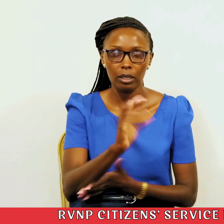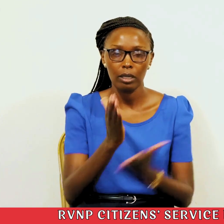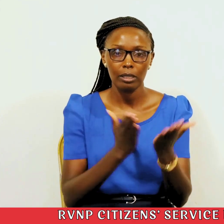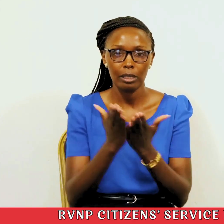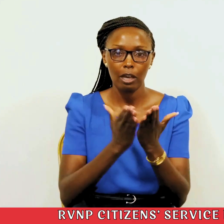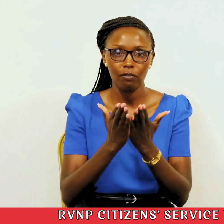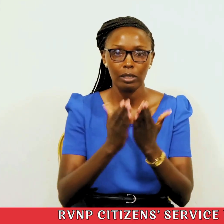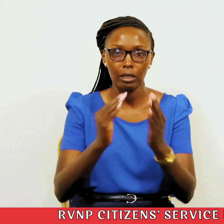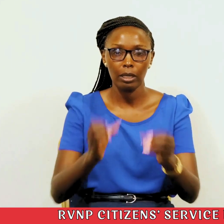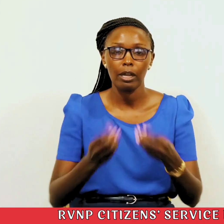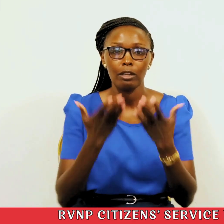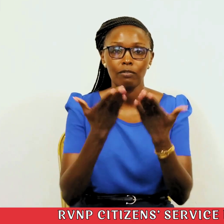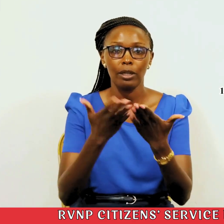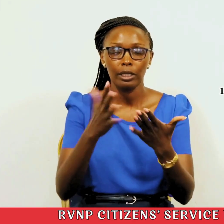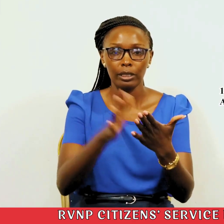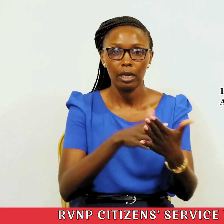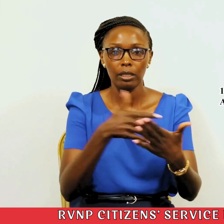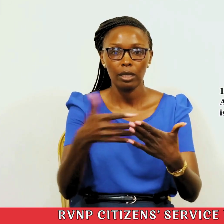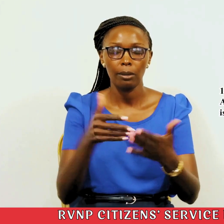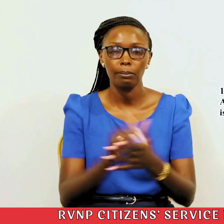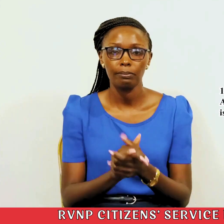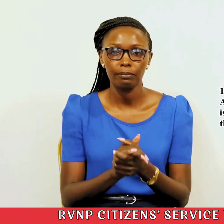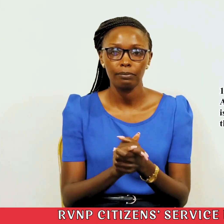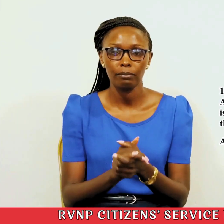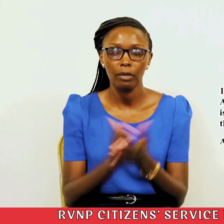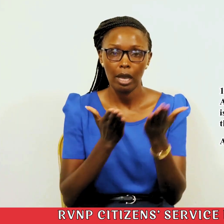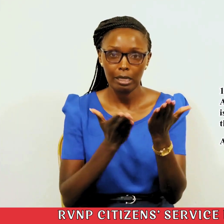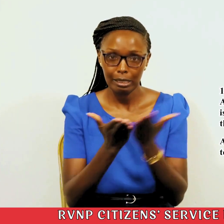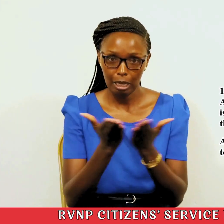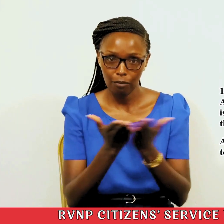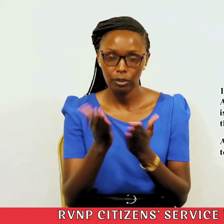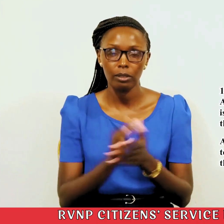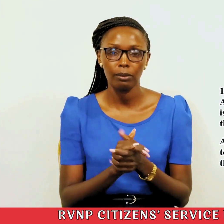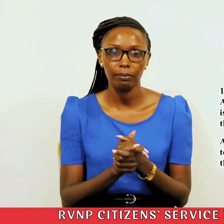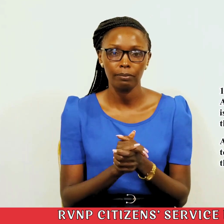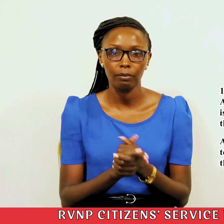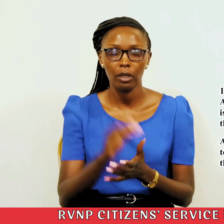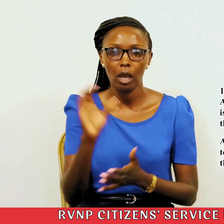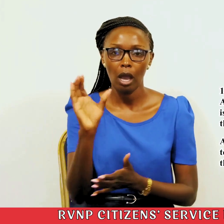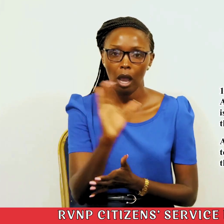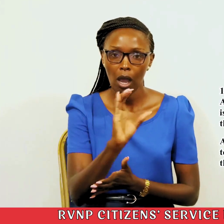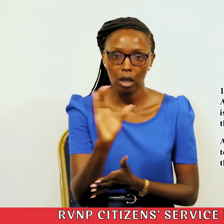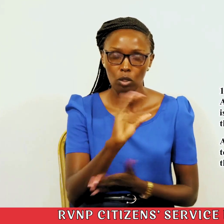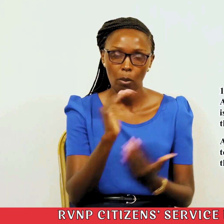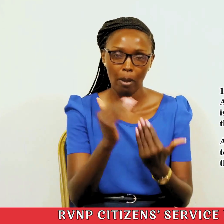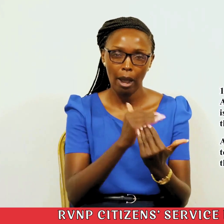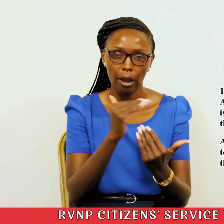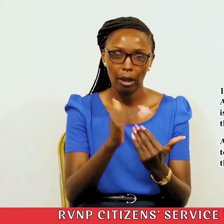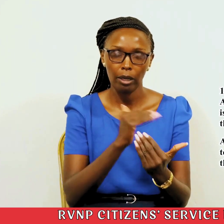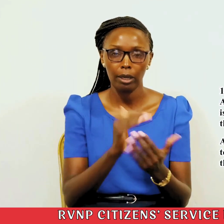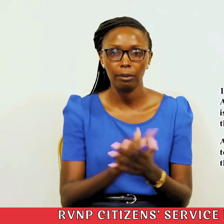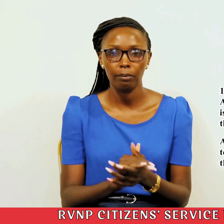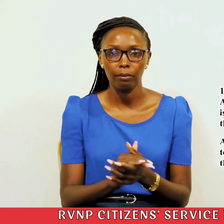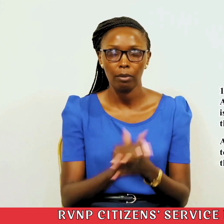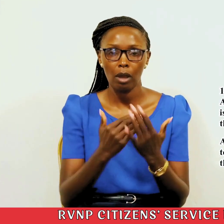Charter. Service: customer care, answering incoming